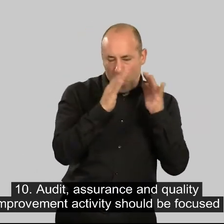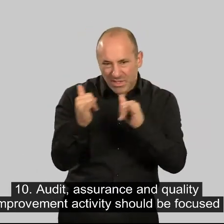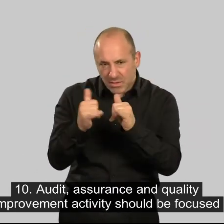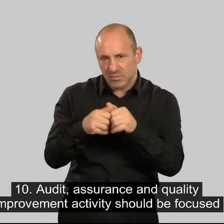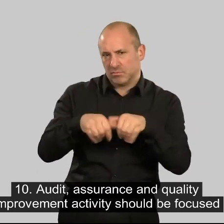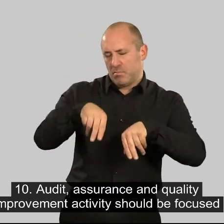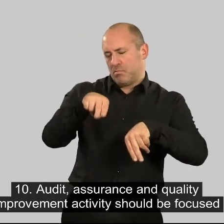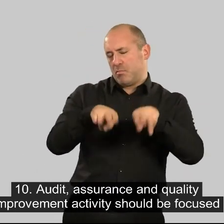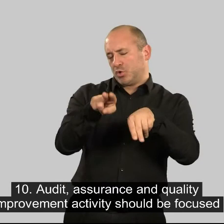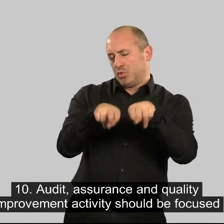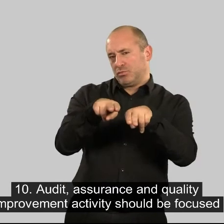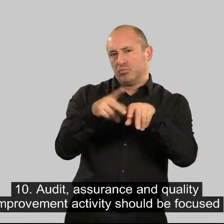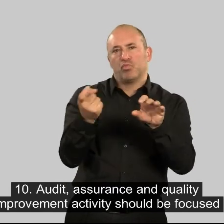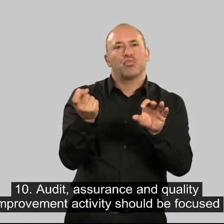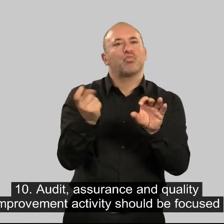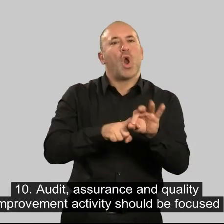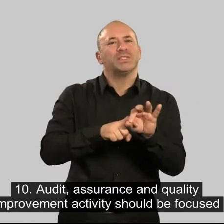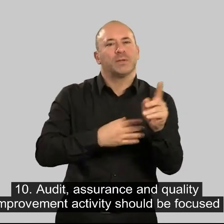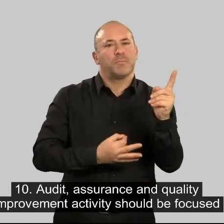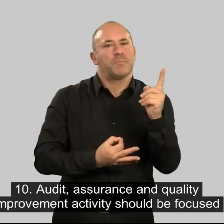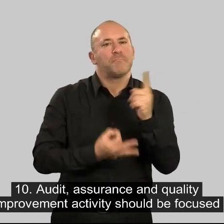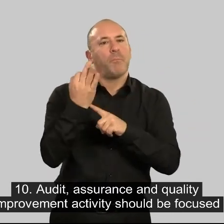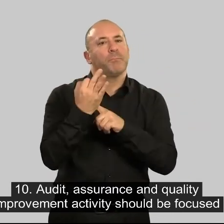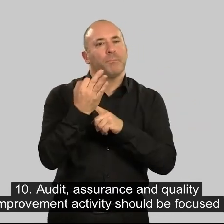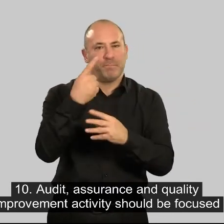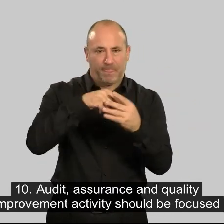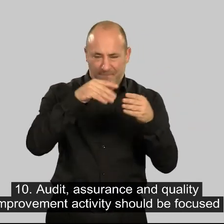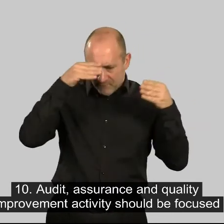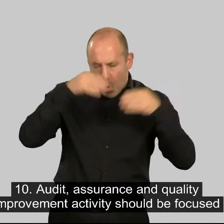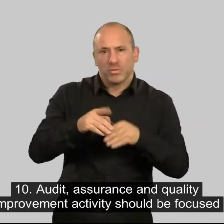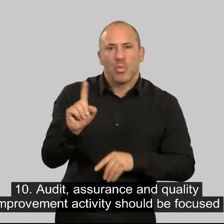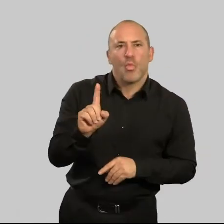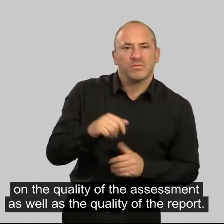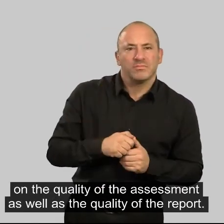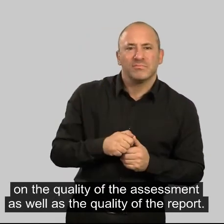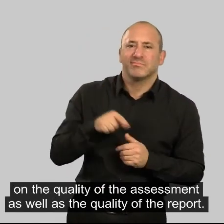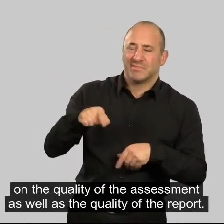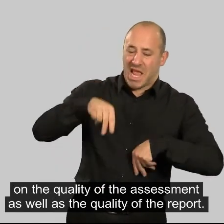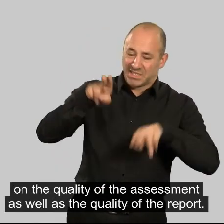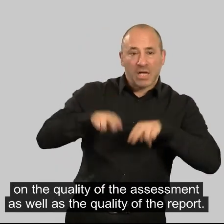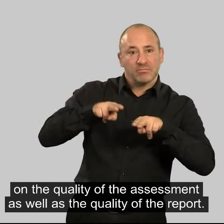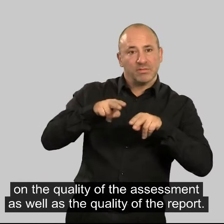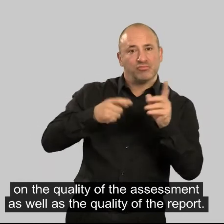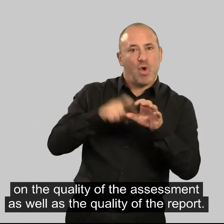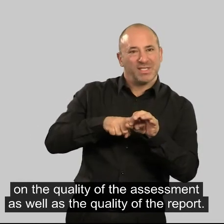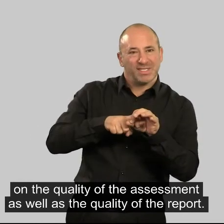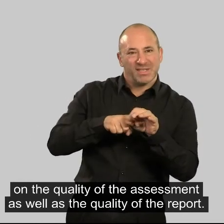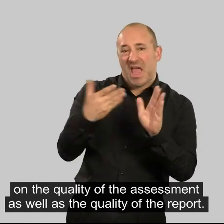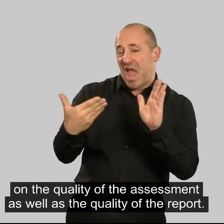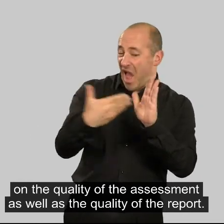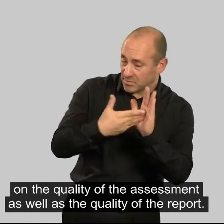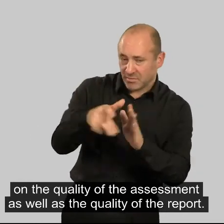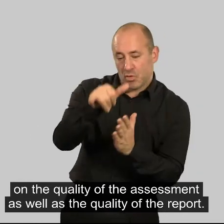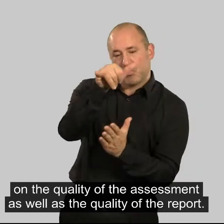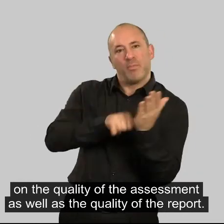Audit, assurance and quality improvement activity should be focused on the quality of the assessment as